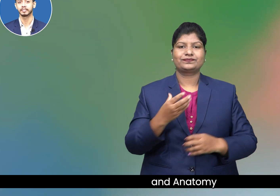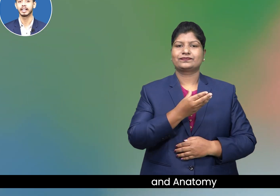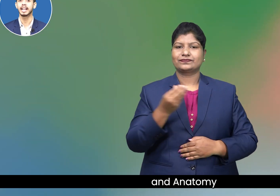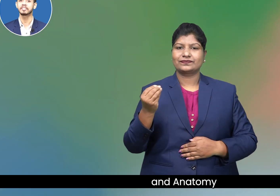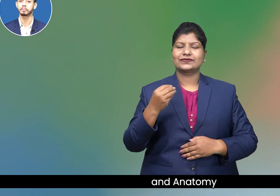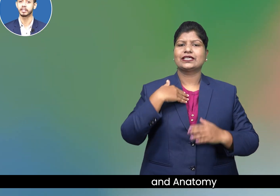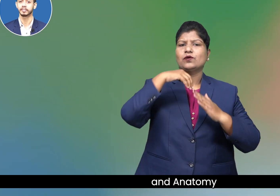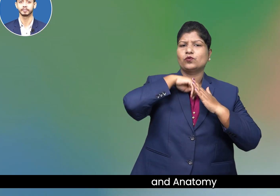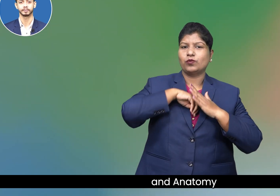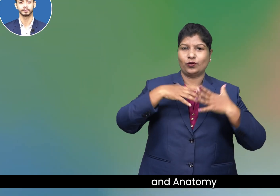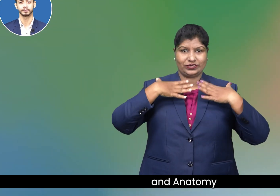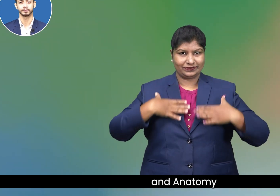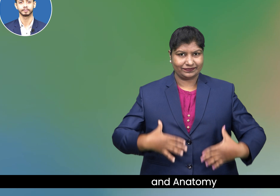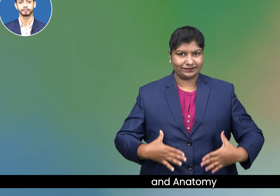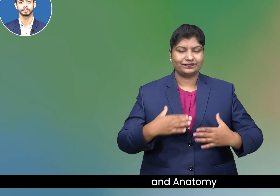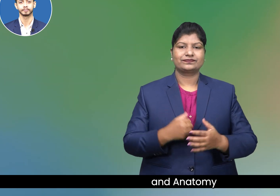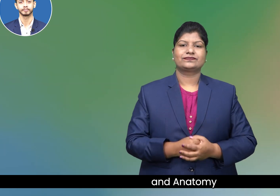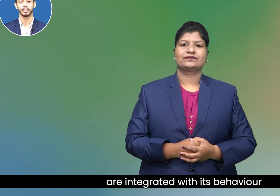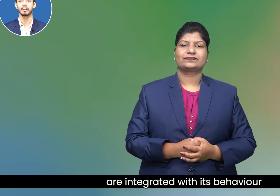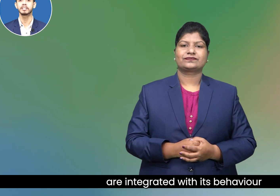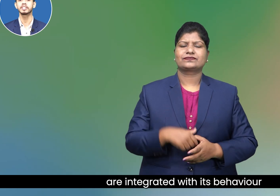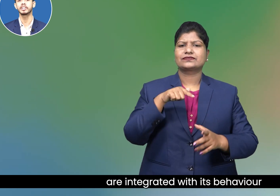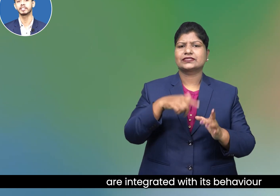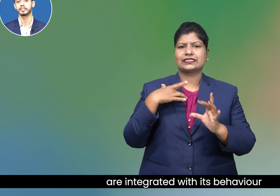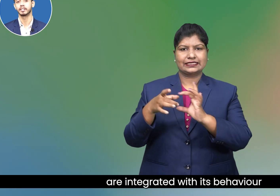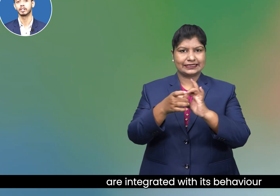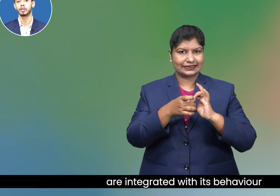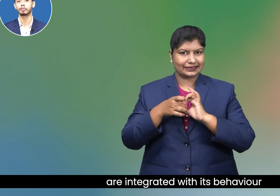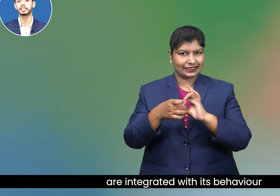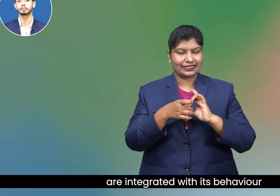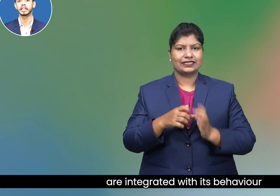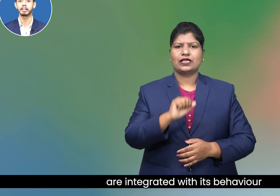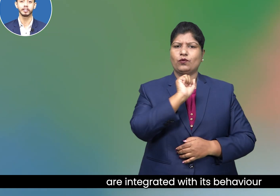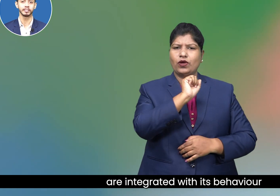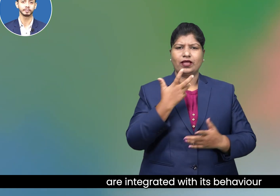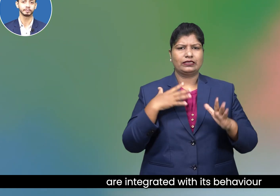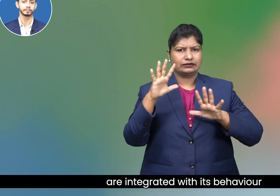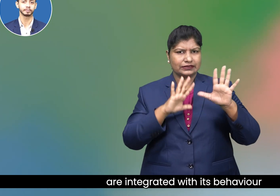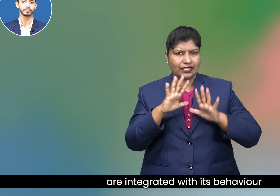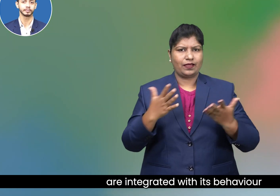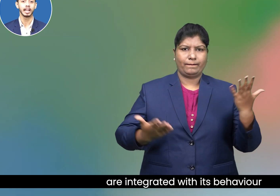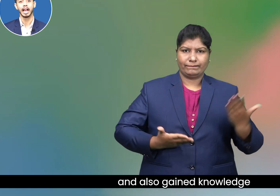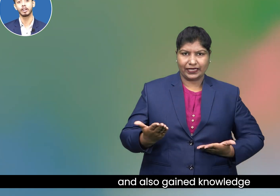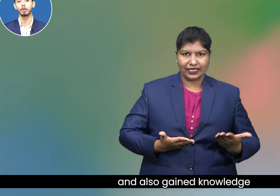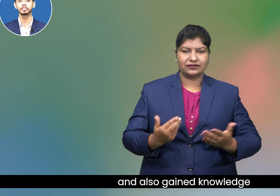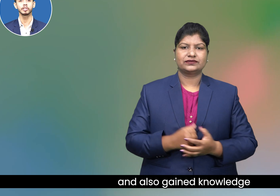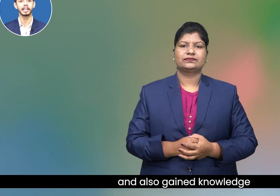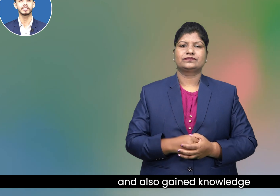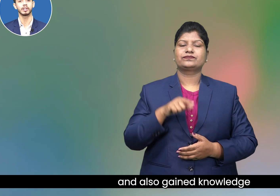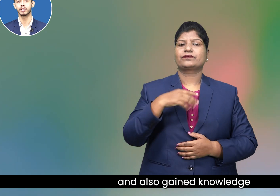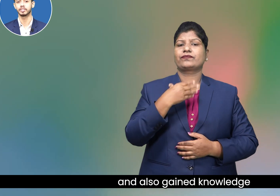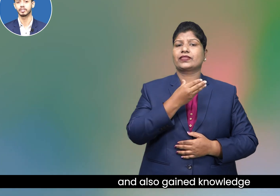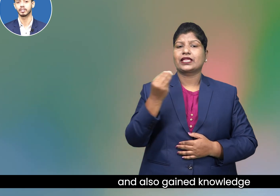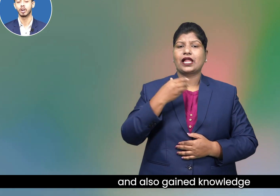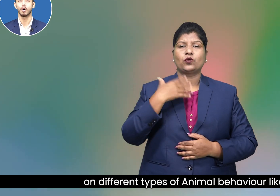and anatomy are integrated with its behavior, and also